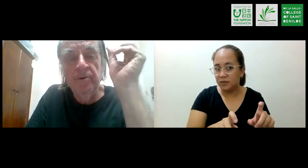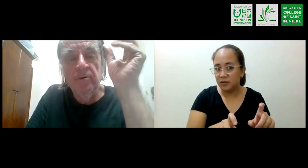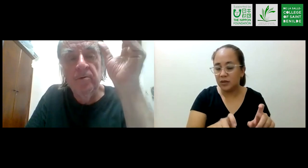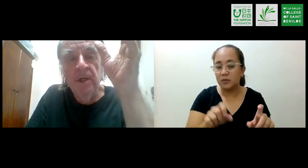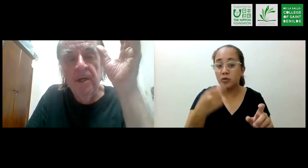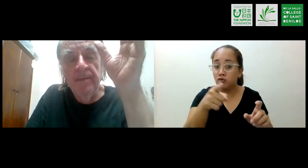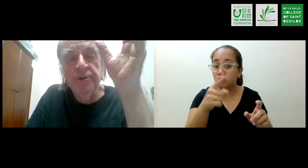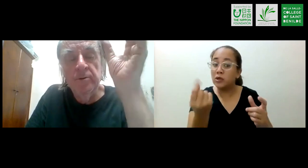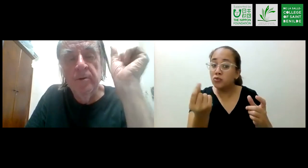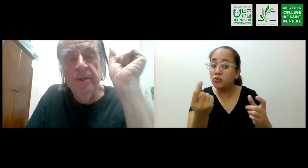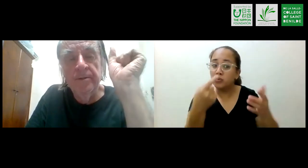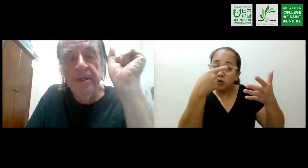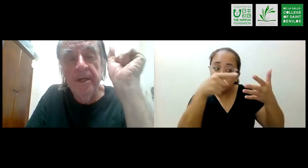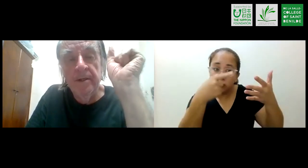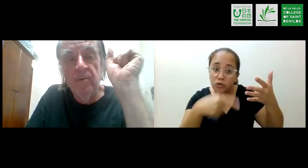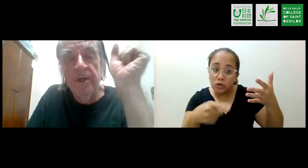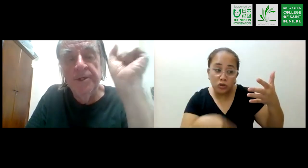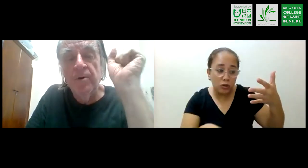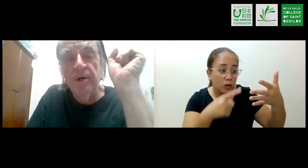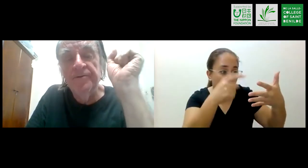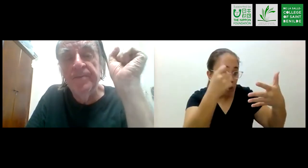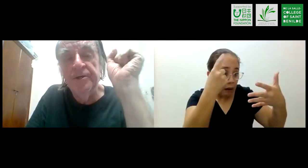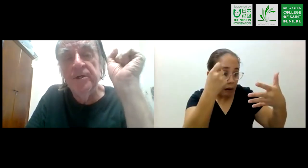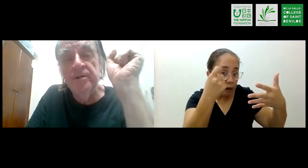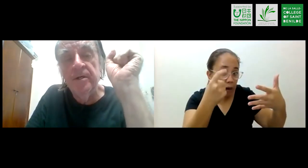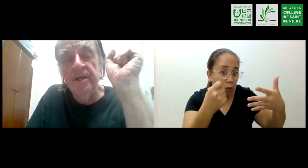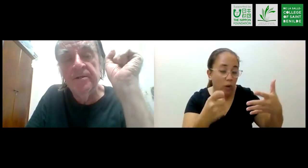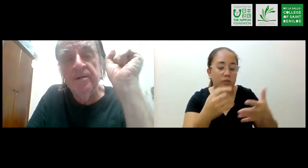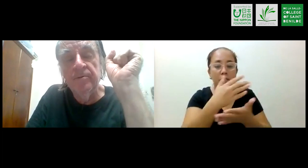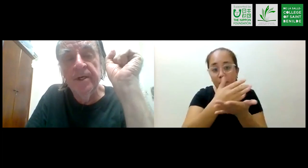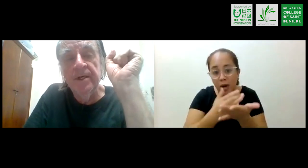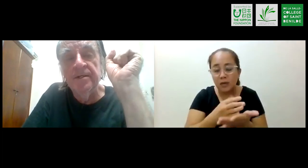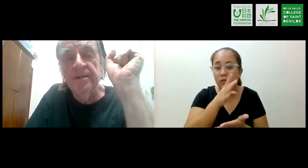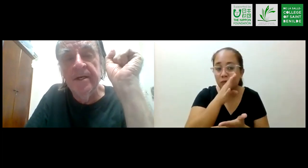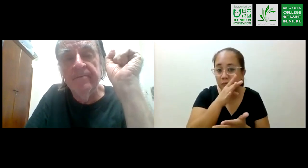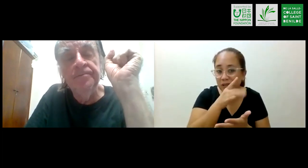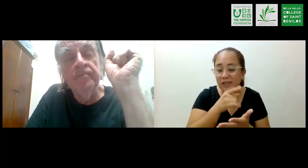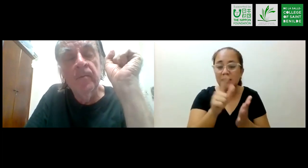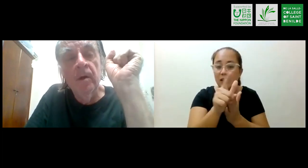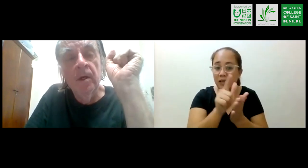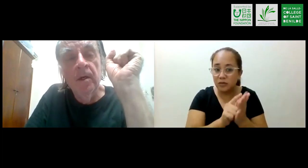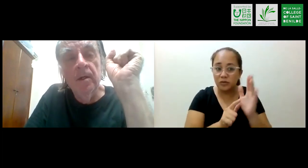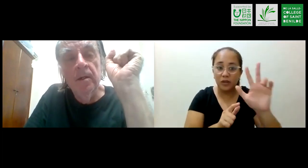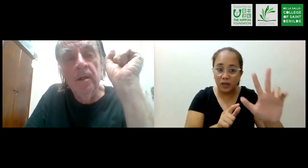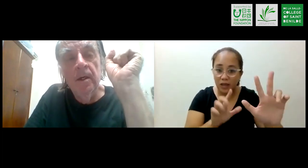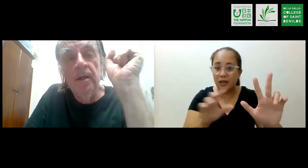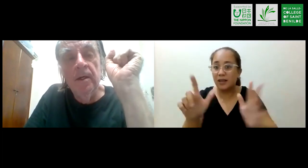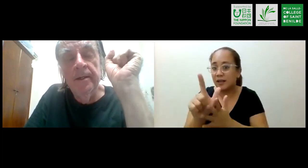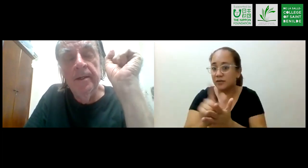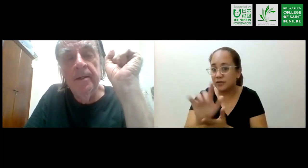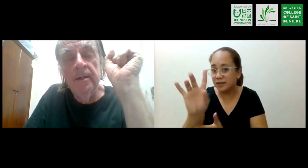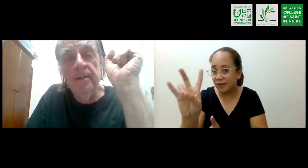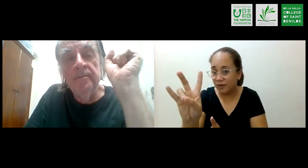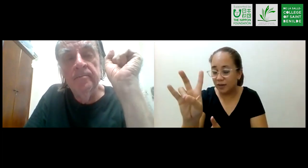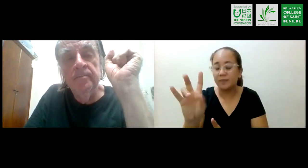look through, make sure you understand what each part of speech is in lesson 3 and lesson 7.